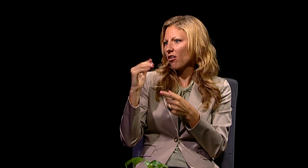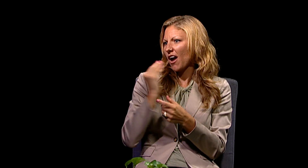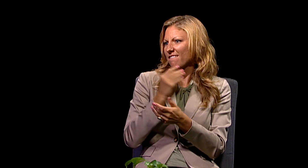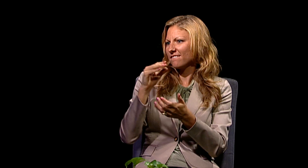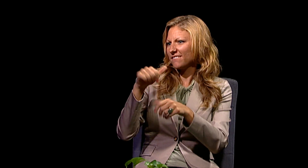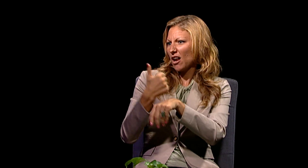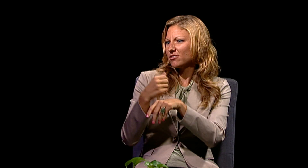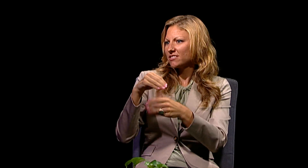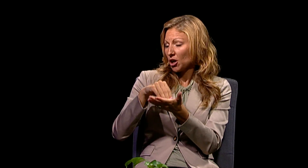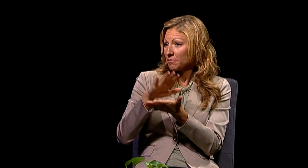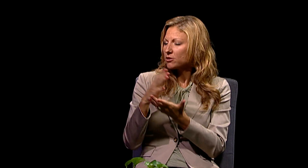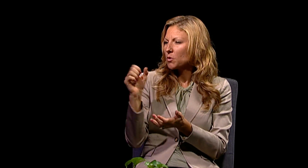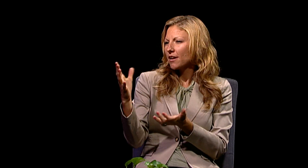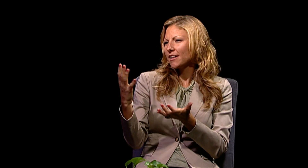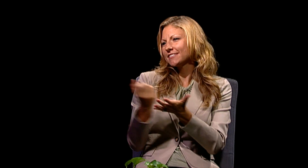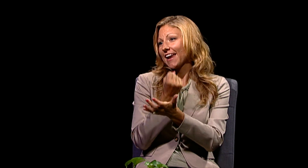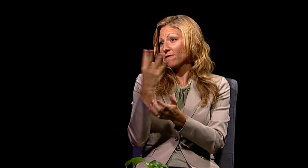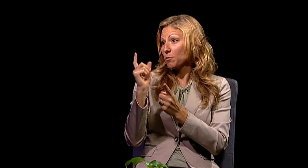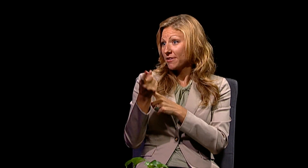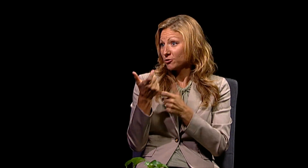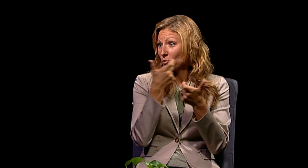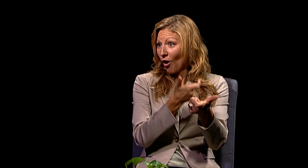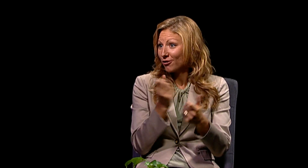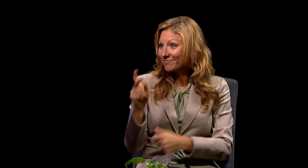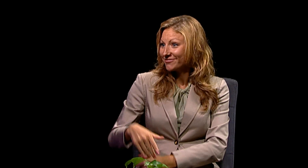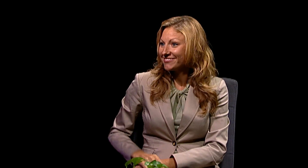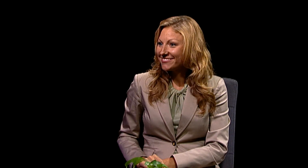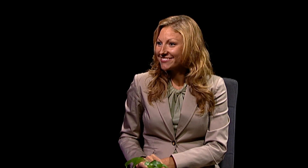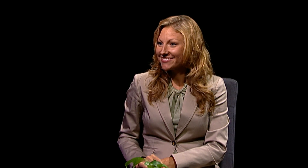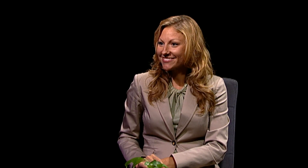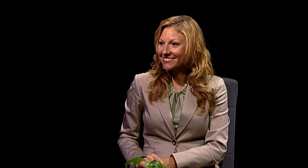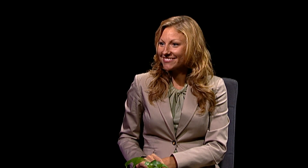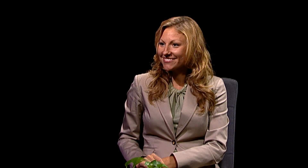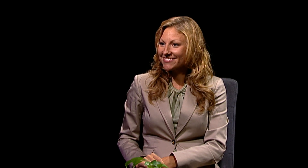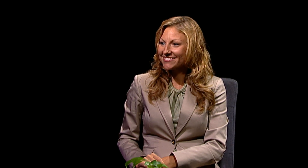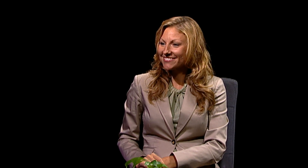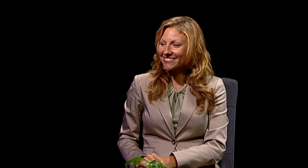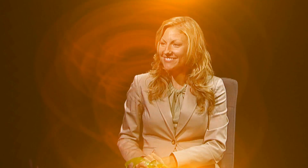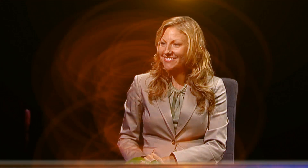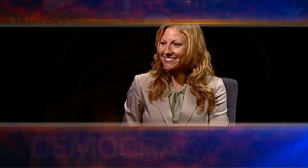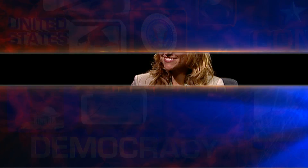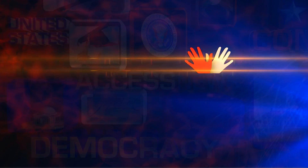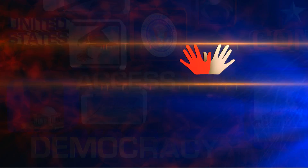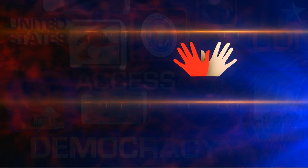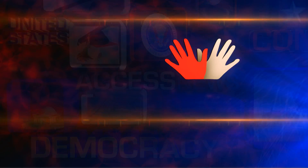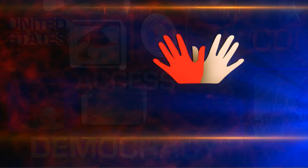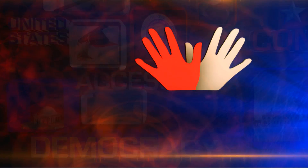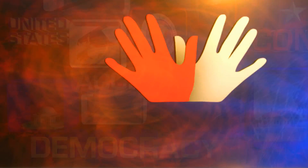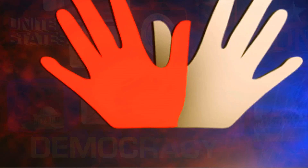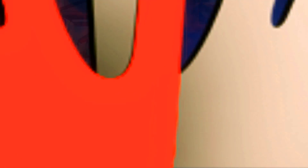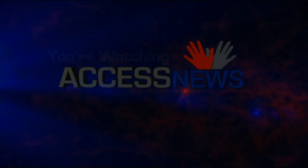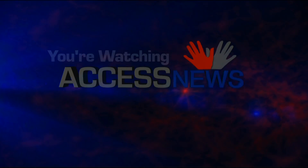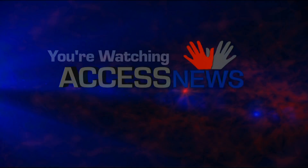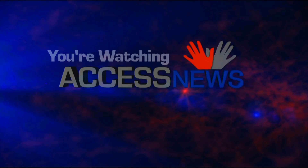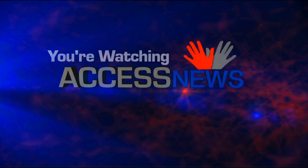going to explain a little bit about our founding documents. So we're going to take a few minutes and watch, okay? Excellent.